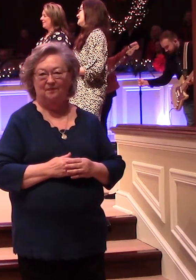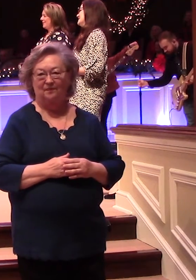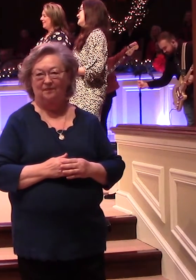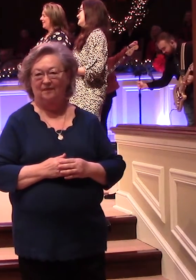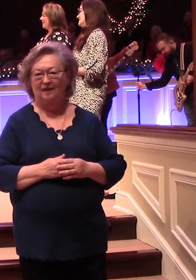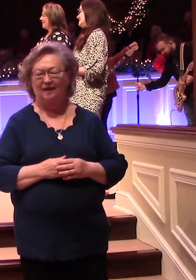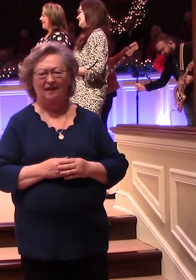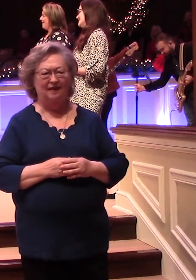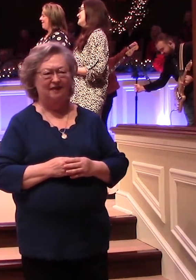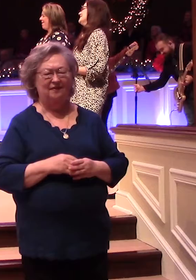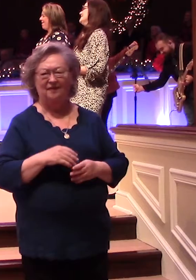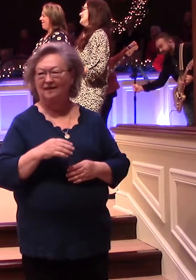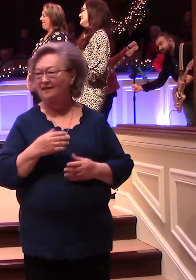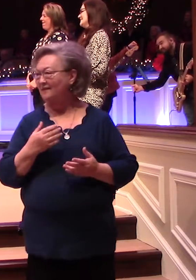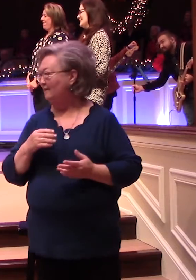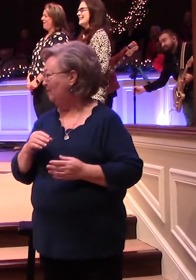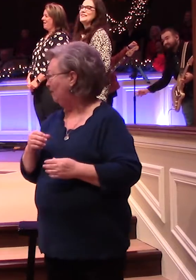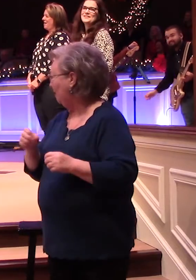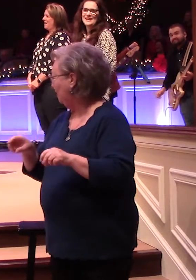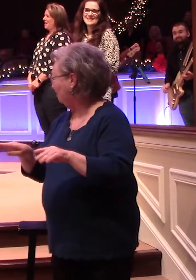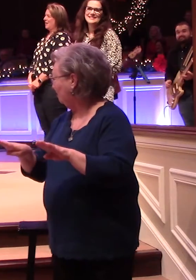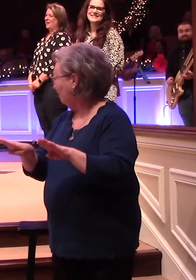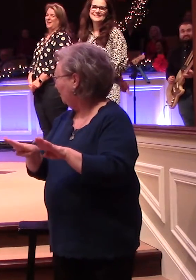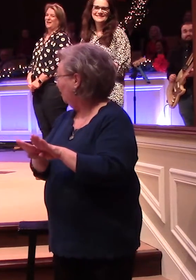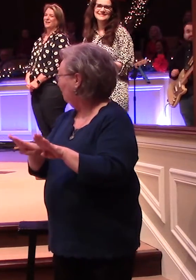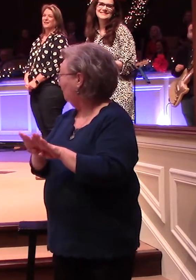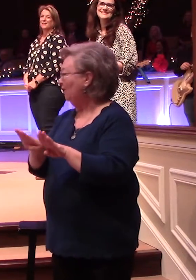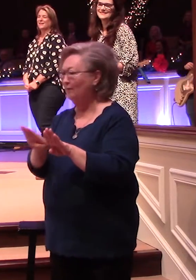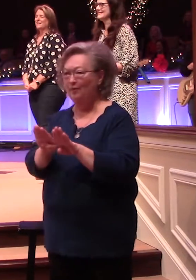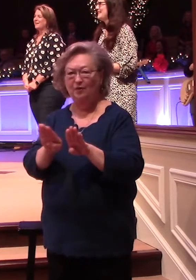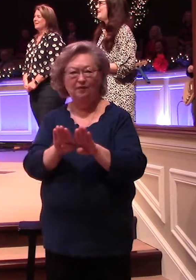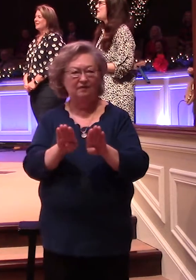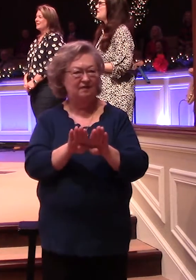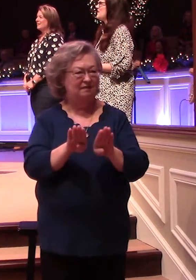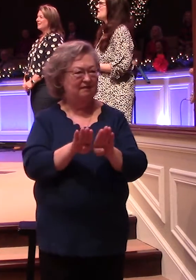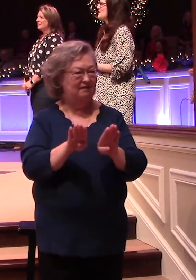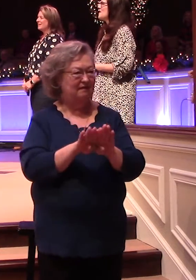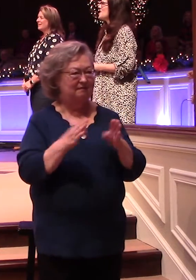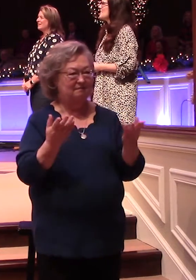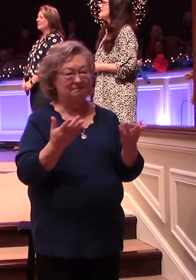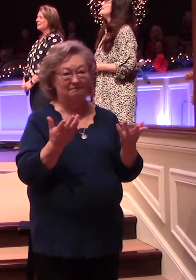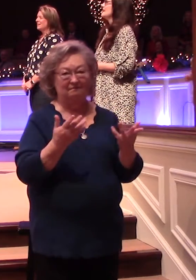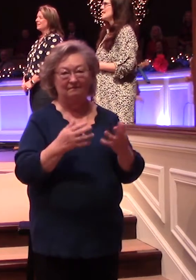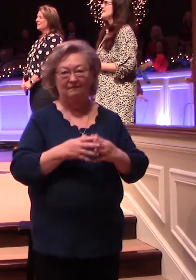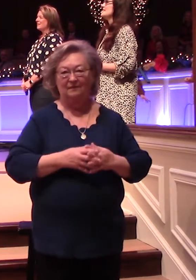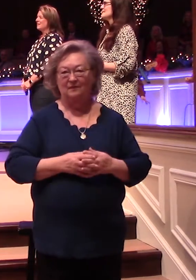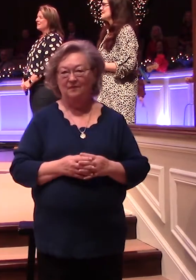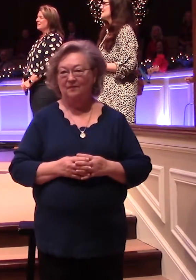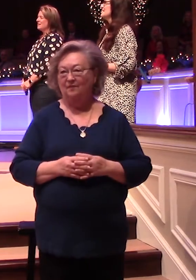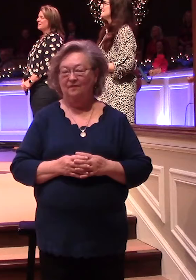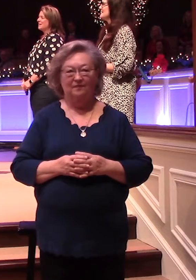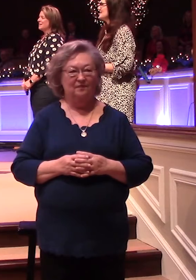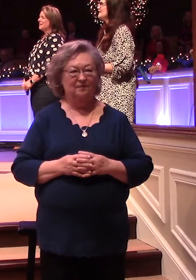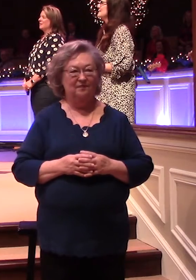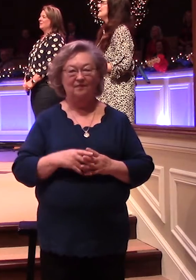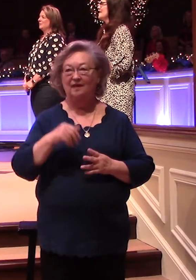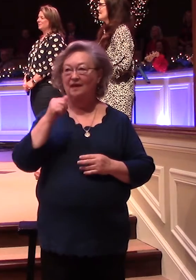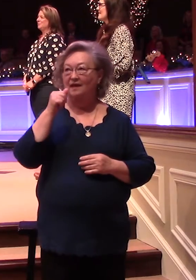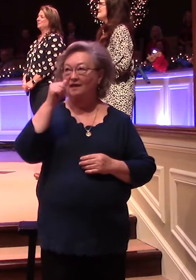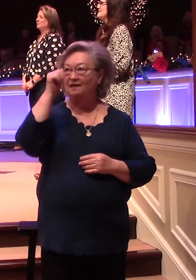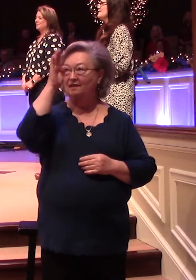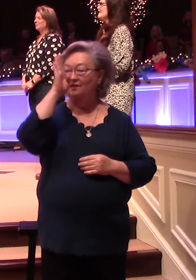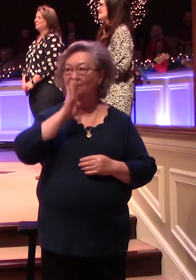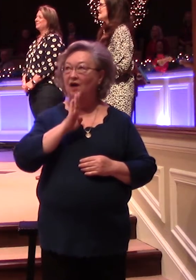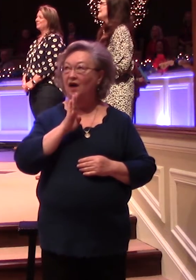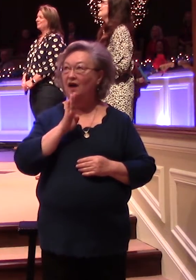Christmas. I'm just to let you know that. Man, we've been praying for him. He's been rescued, right? God has cured him of cancer. So, you know, why do people get